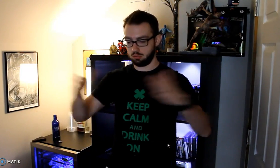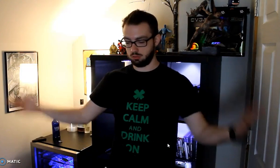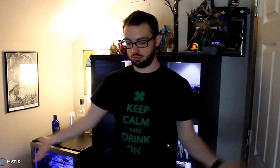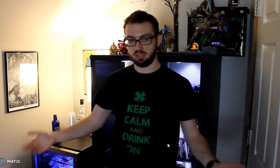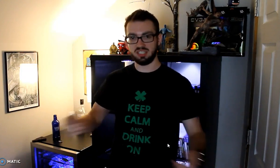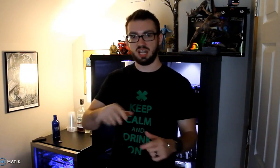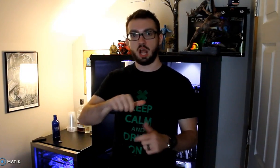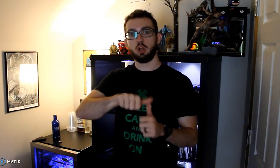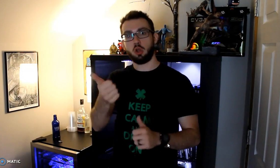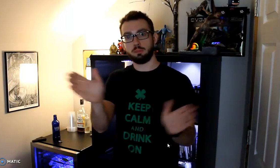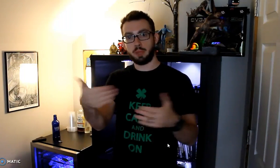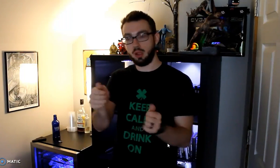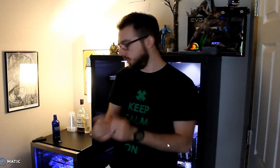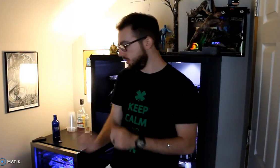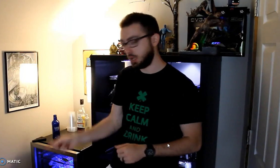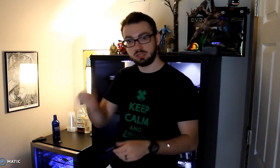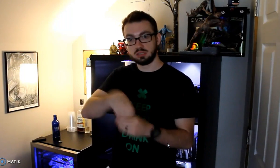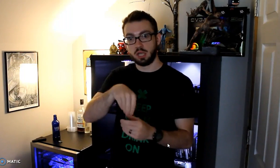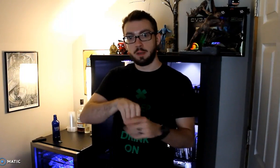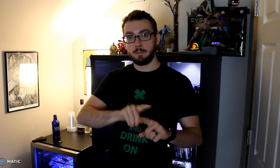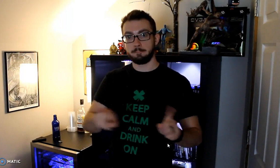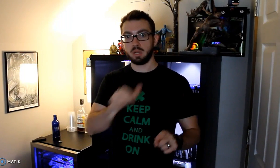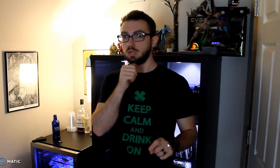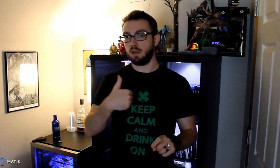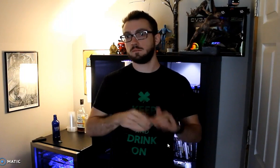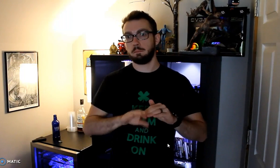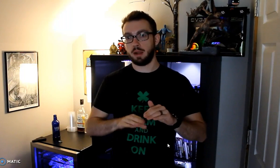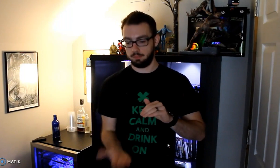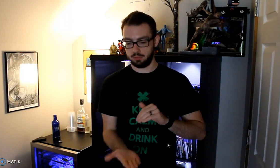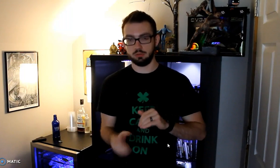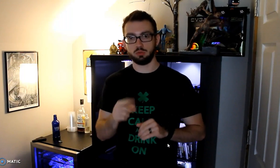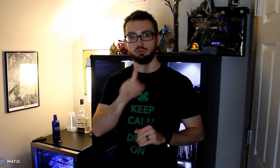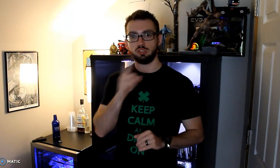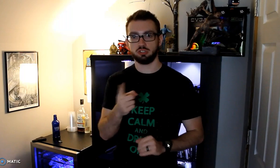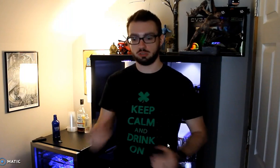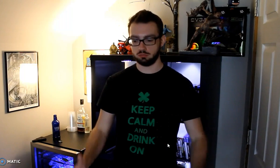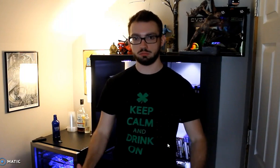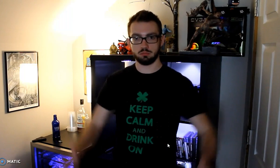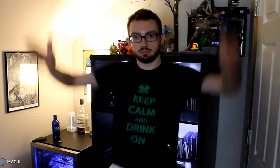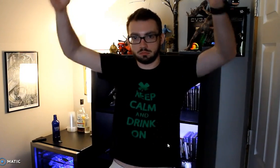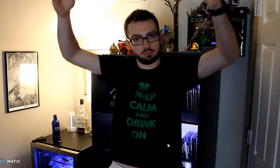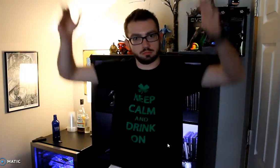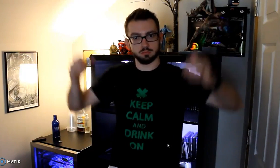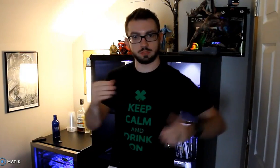It was a really big box. So the fridge was inside of the other boxes inside of the big